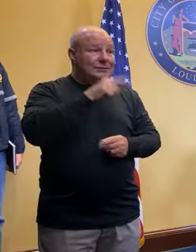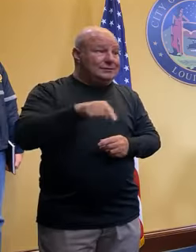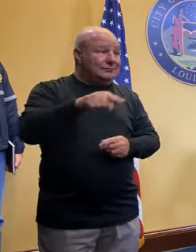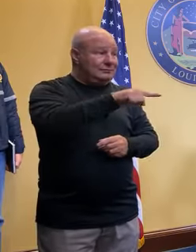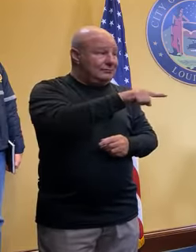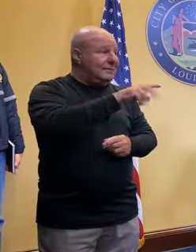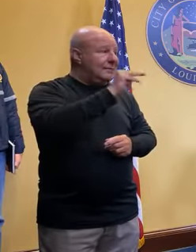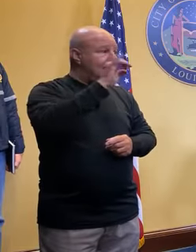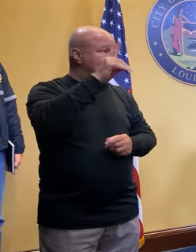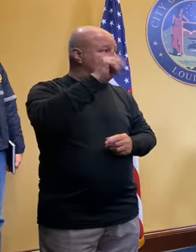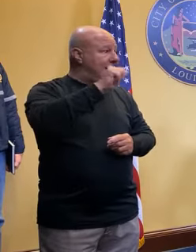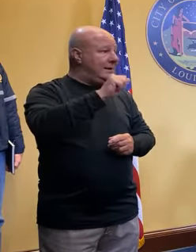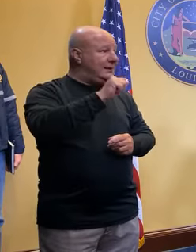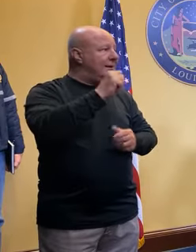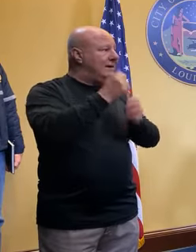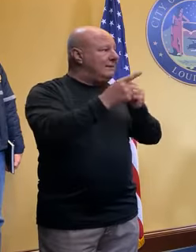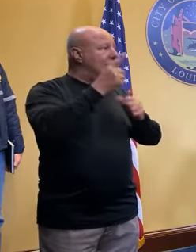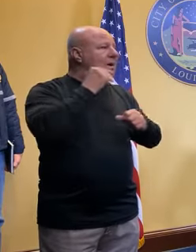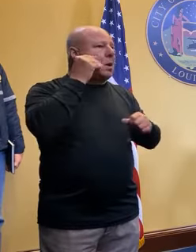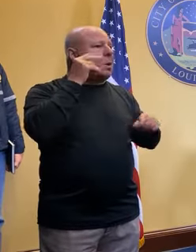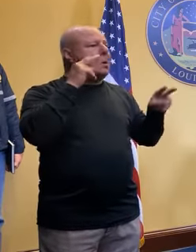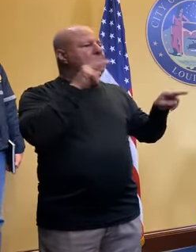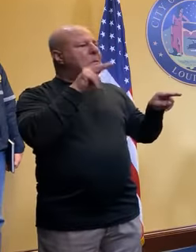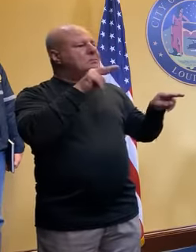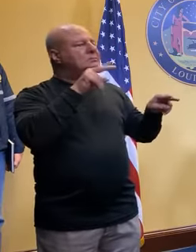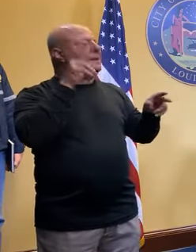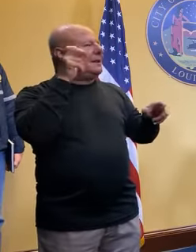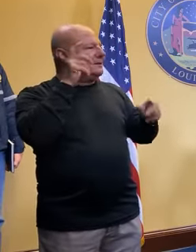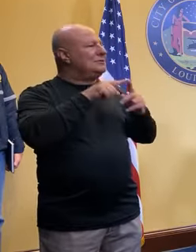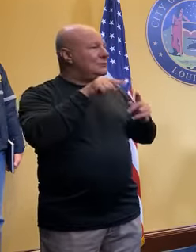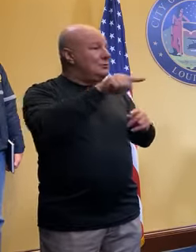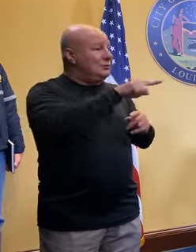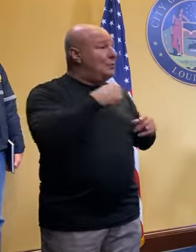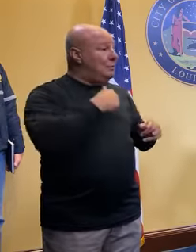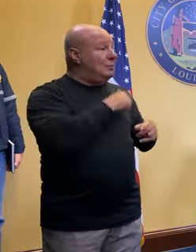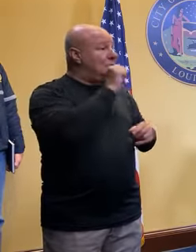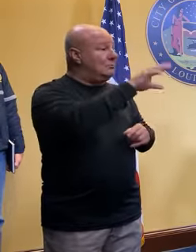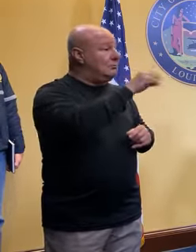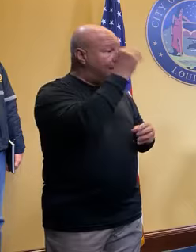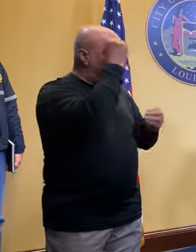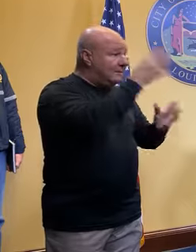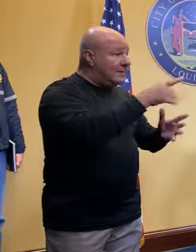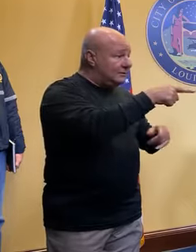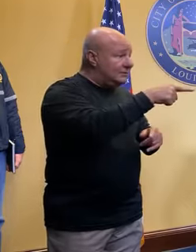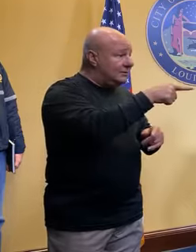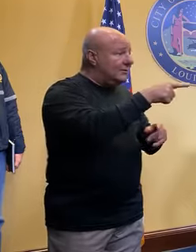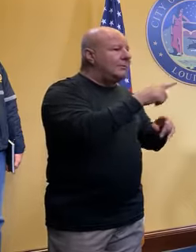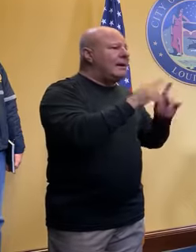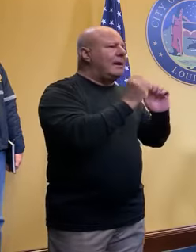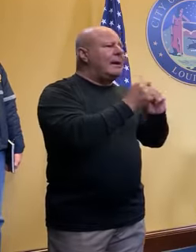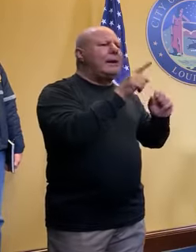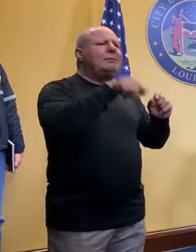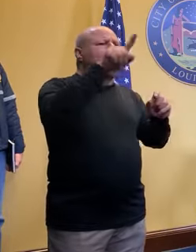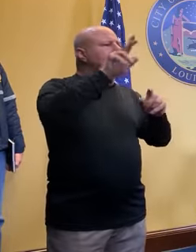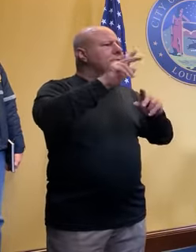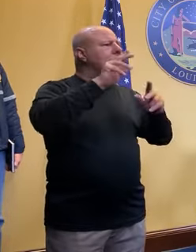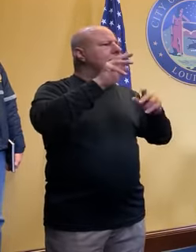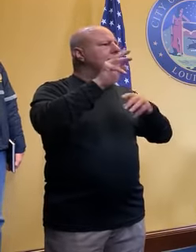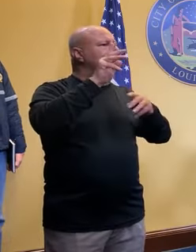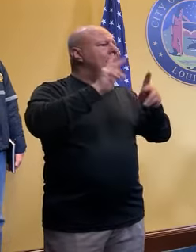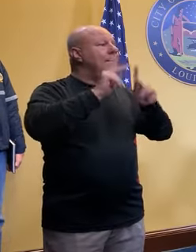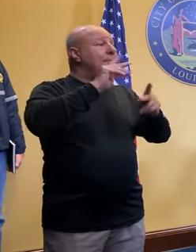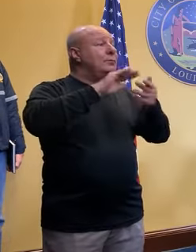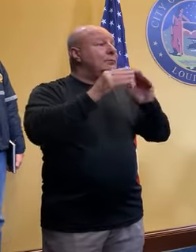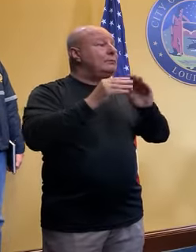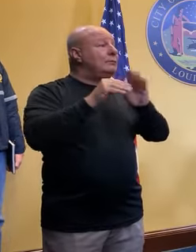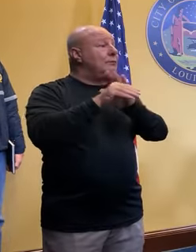ones that everybody listens to. We're giving you the information, but to get that information to our citizens is vitally important,